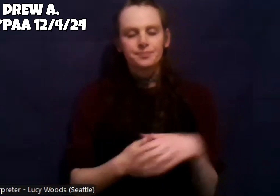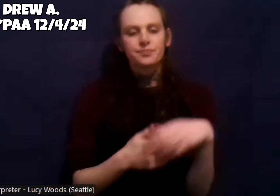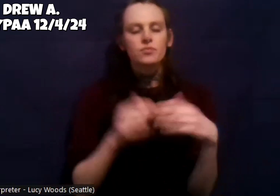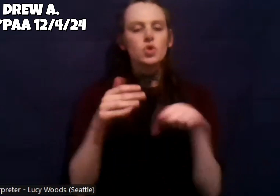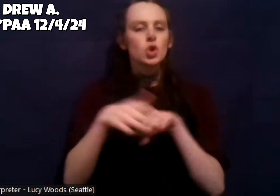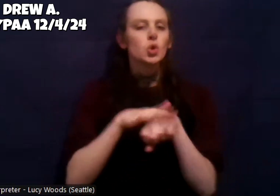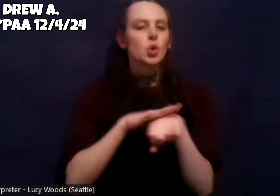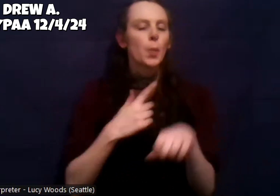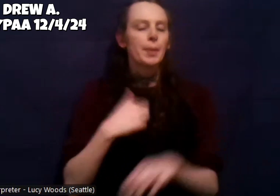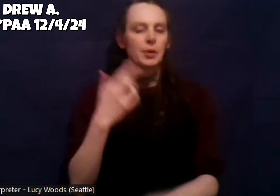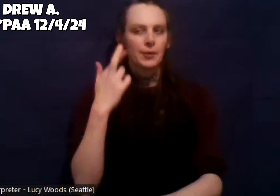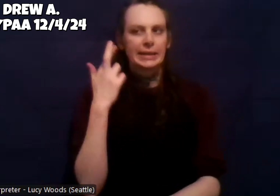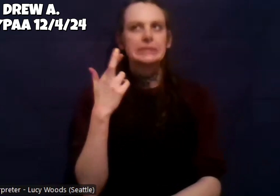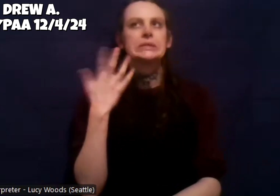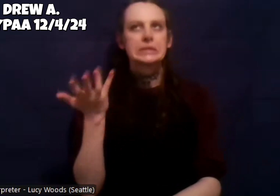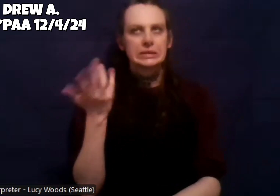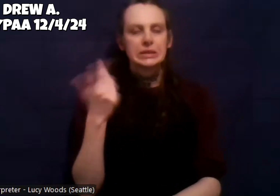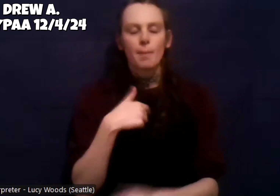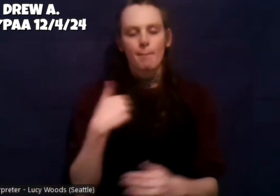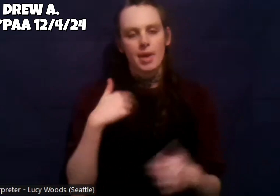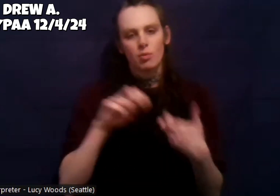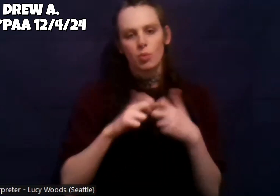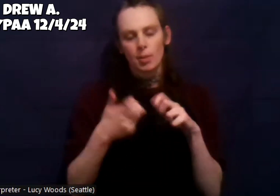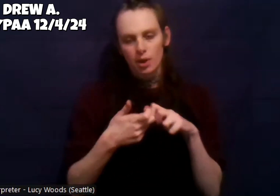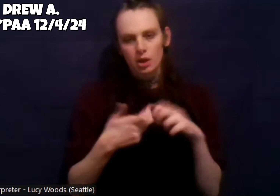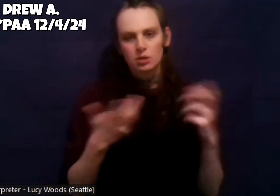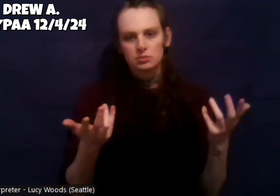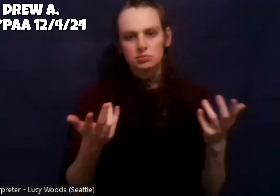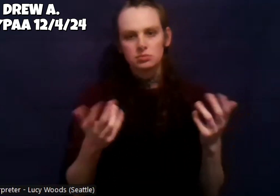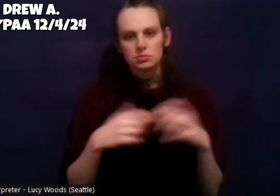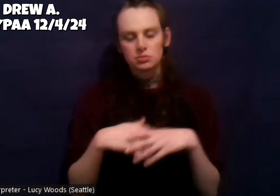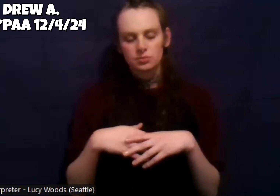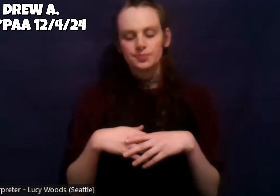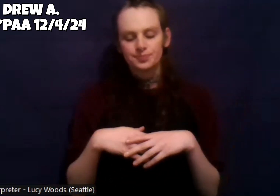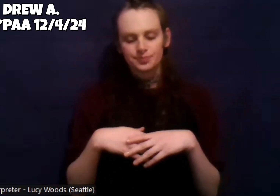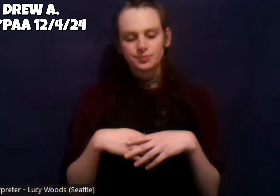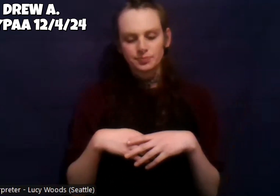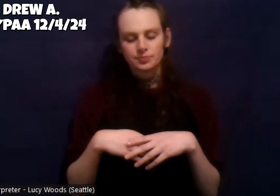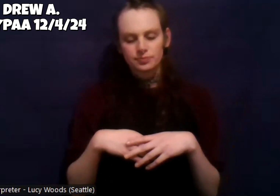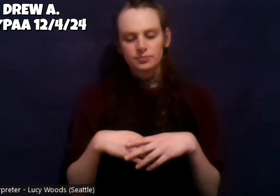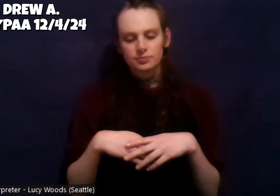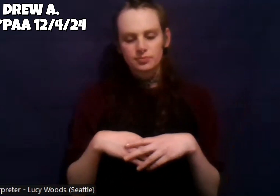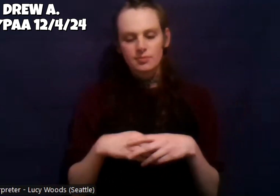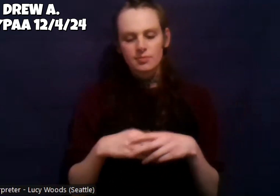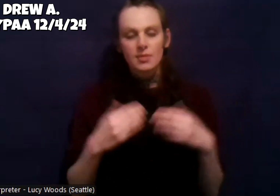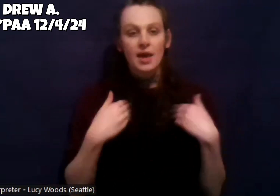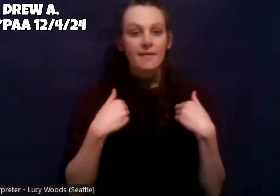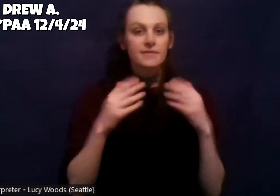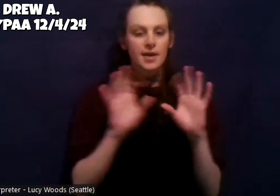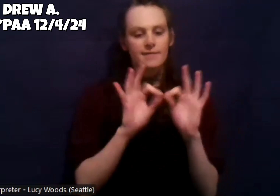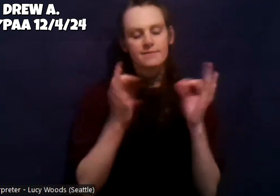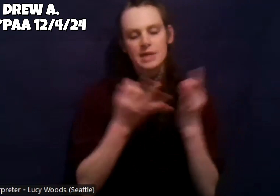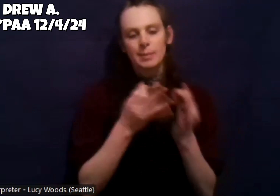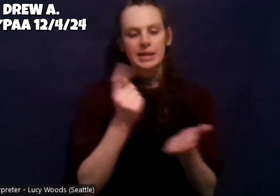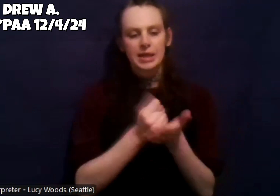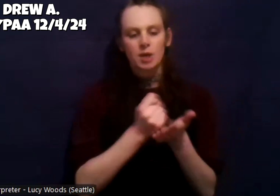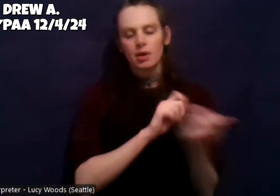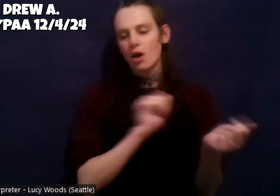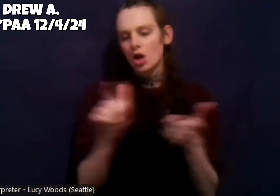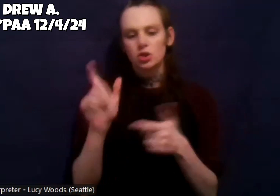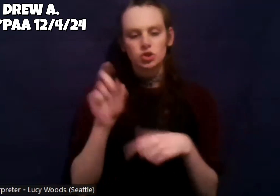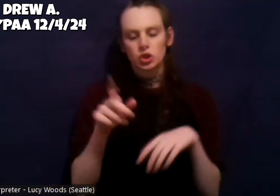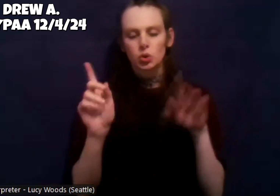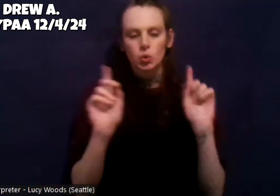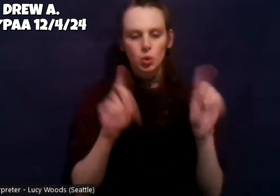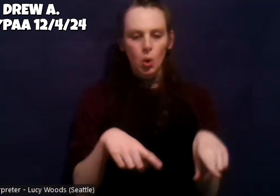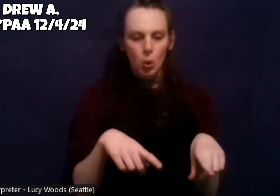and because I couldn't make it to our family. There was like family therapy that we were all supposed to go to, and I kept missing because I didn't